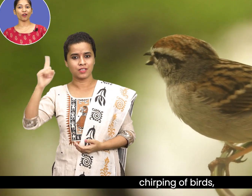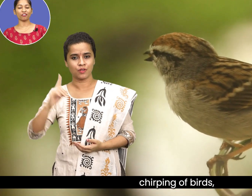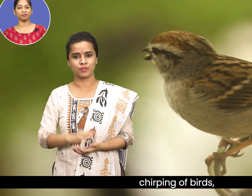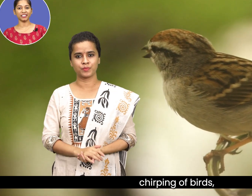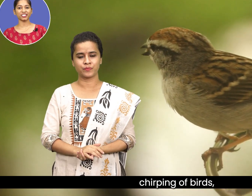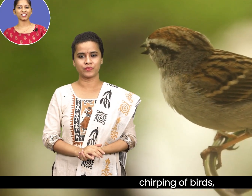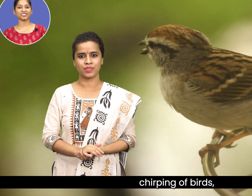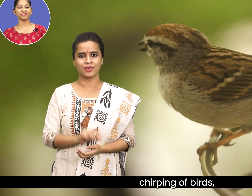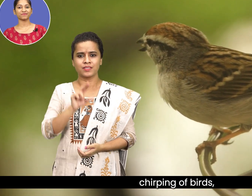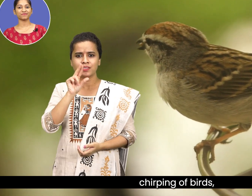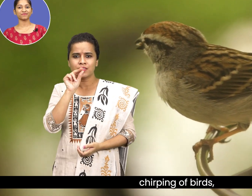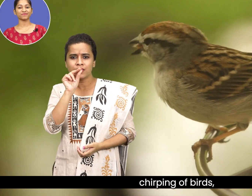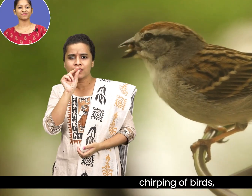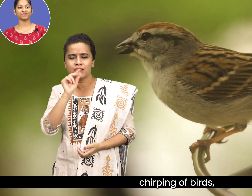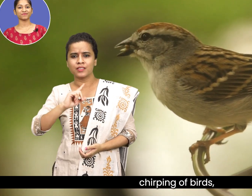chirruping of birds,